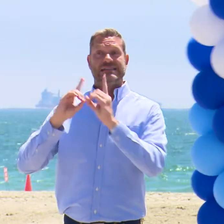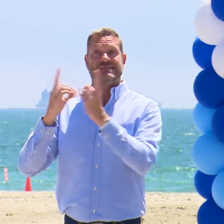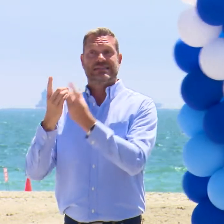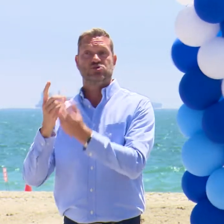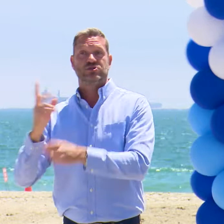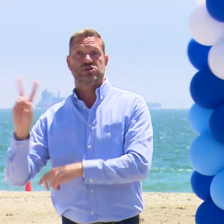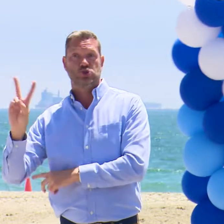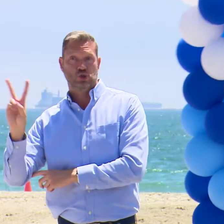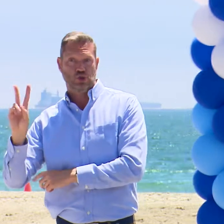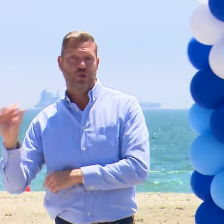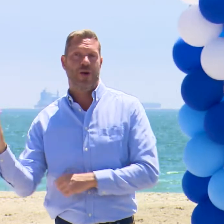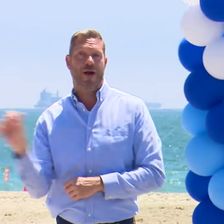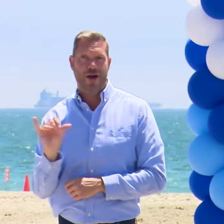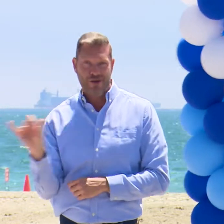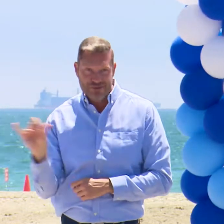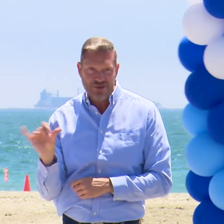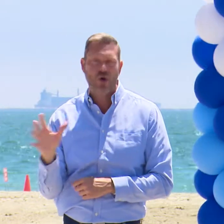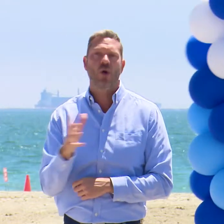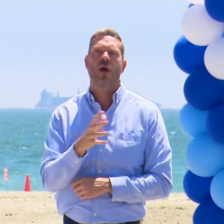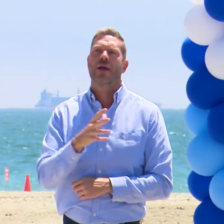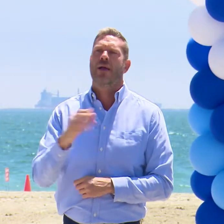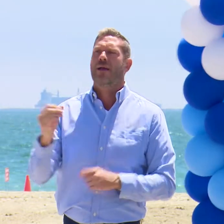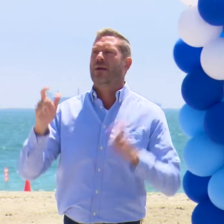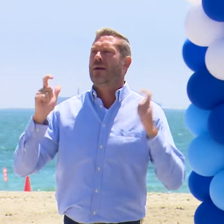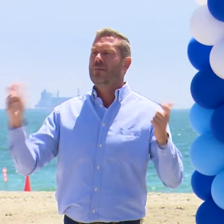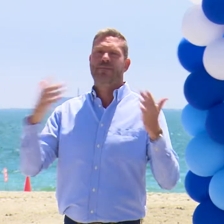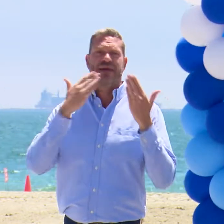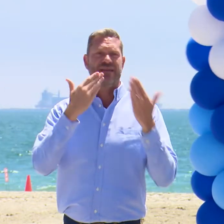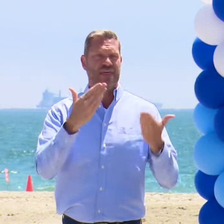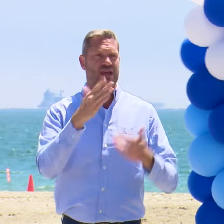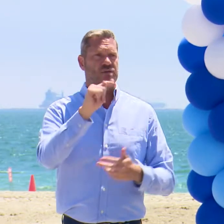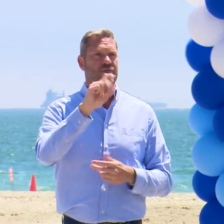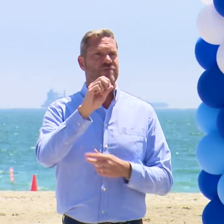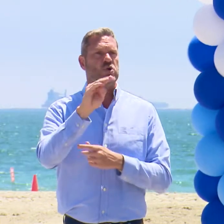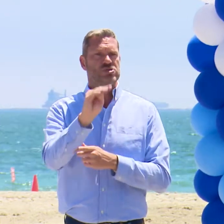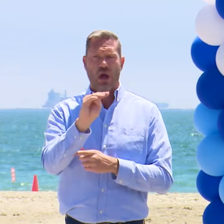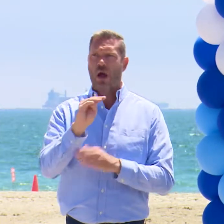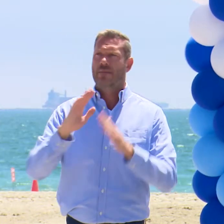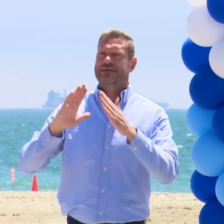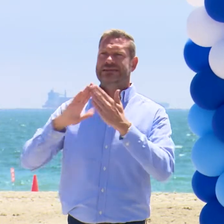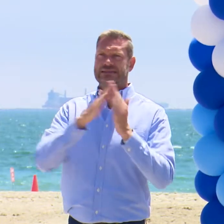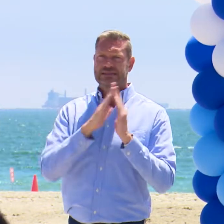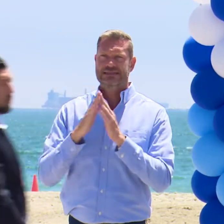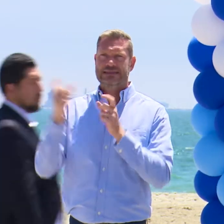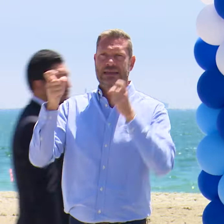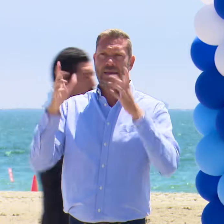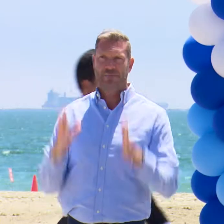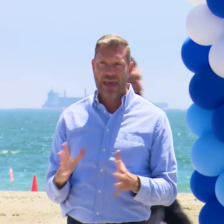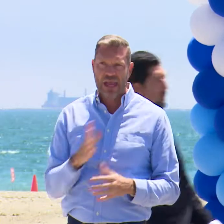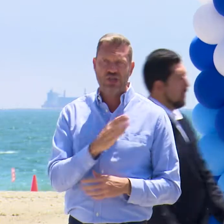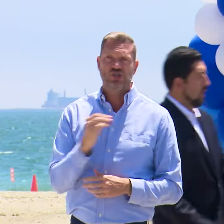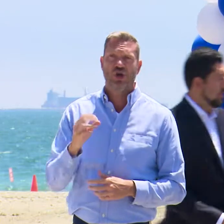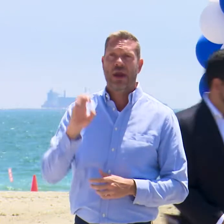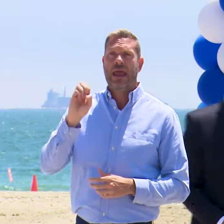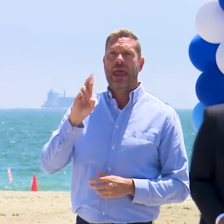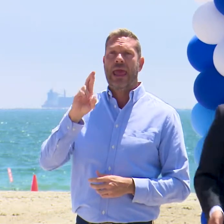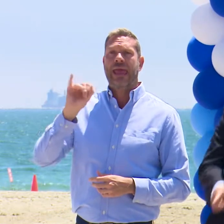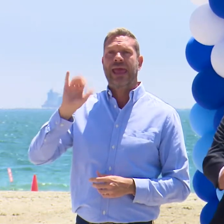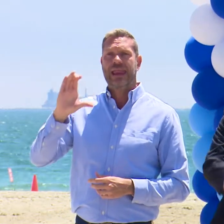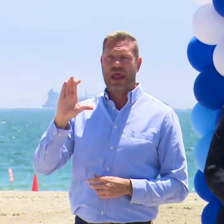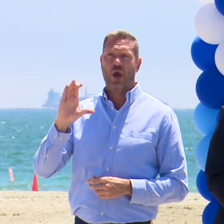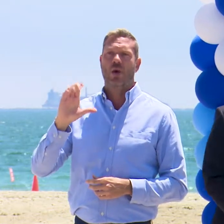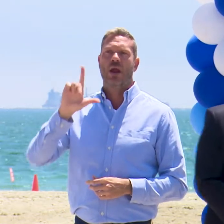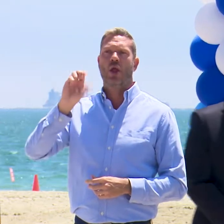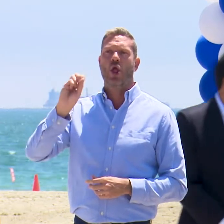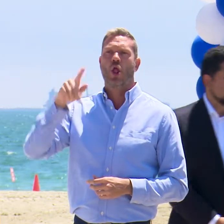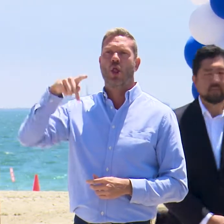just want to say a huge thank you to Tom, our city manager, and to Eric Lopez and